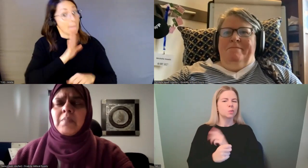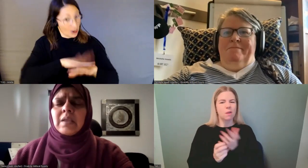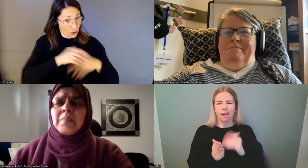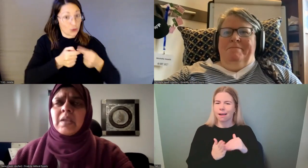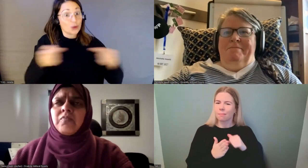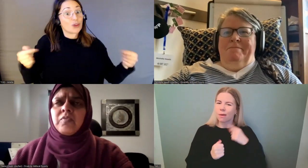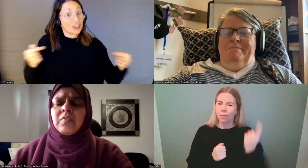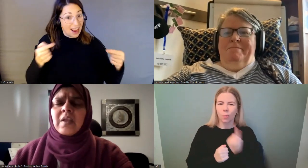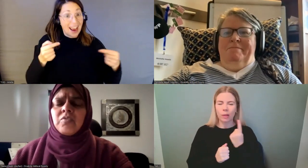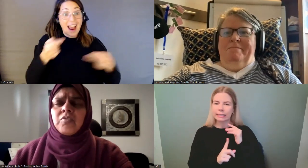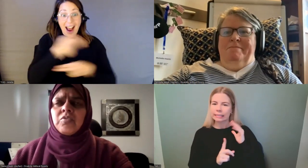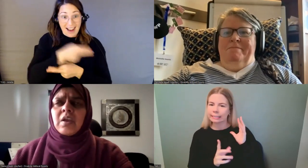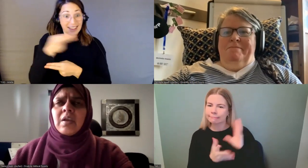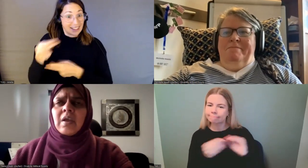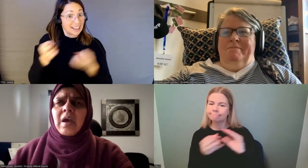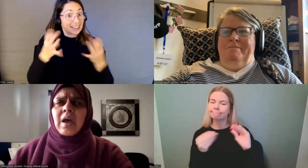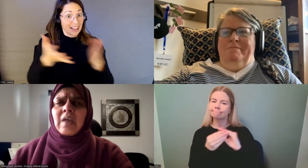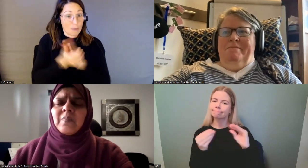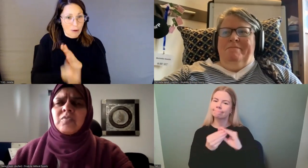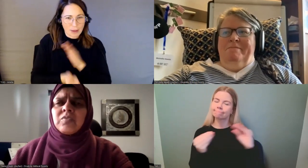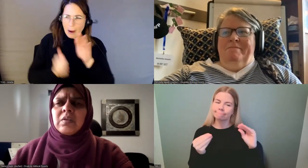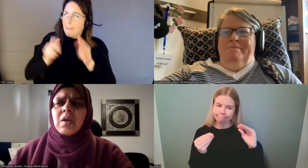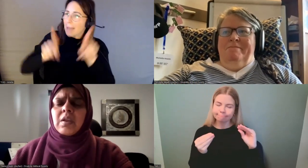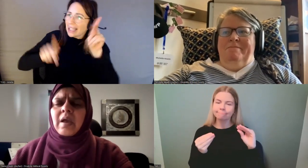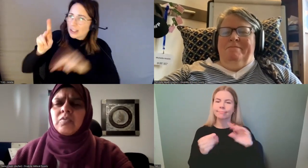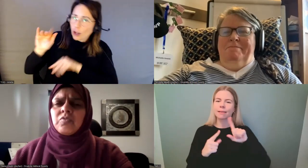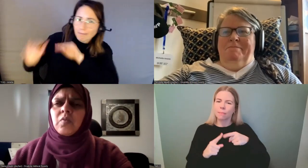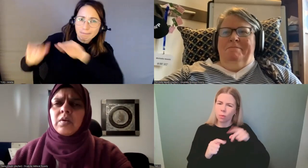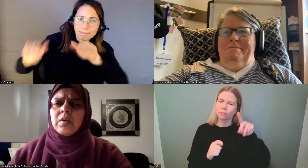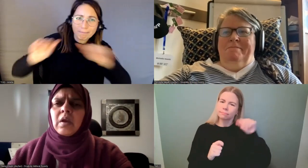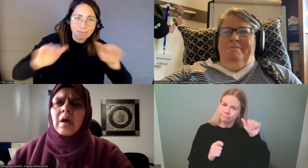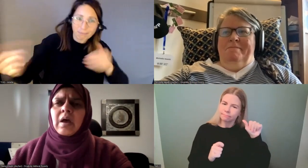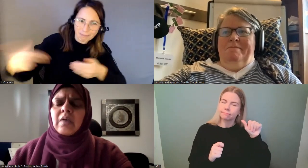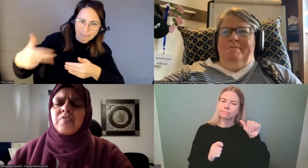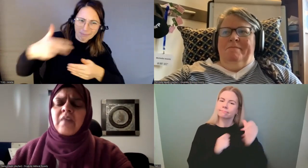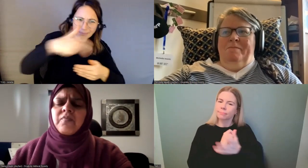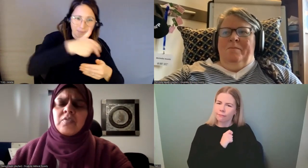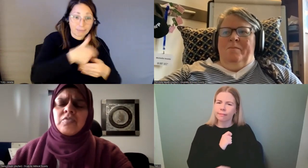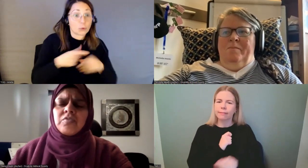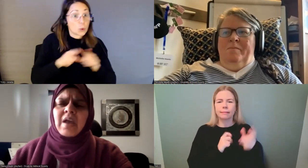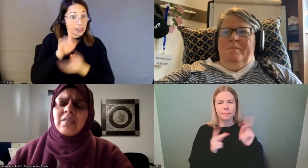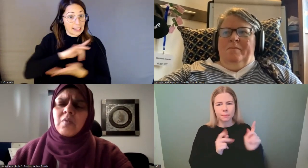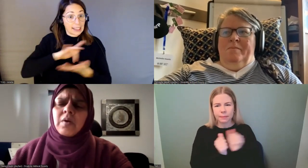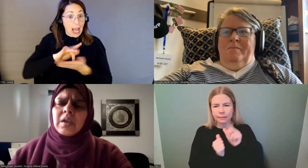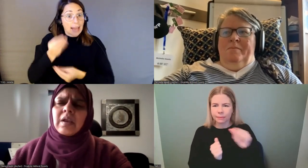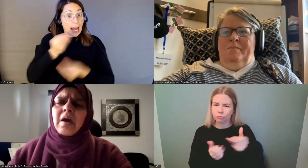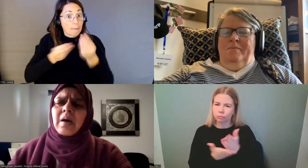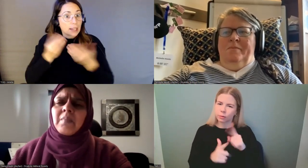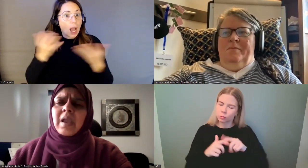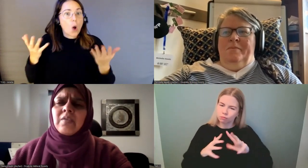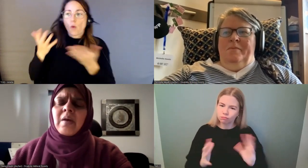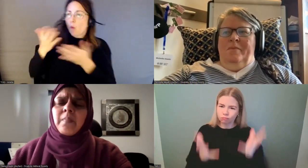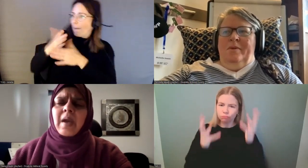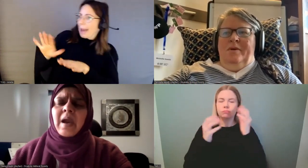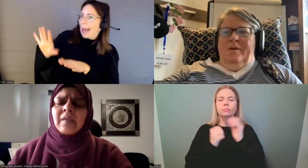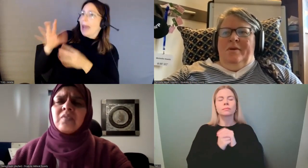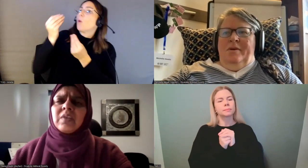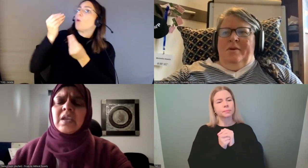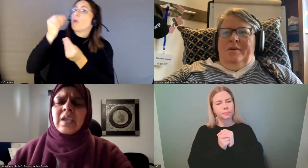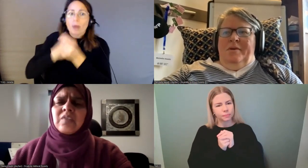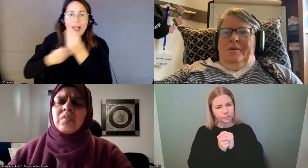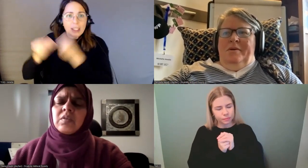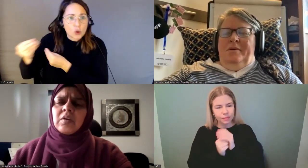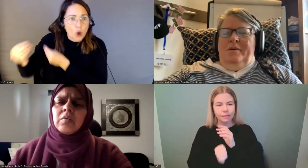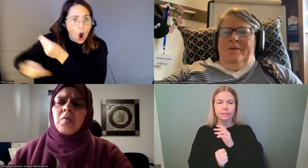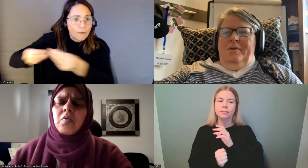conversation. And many, many food centers, especially the one out toward Stratford or Strathroy, end up